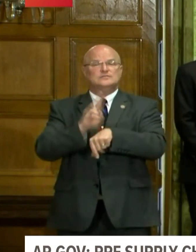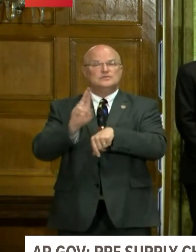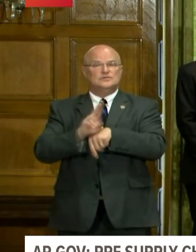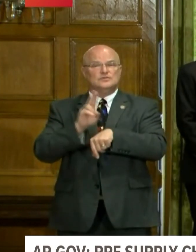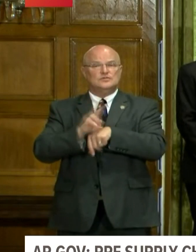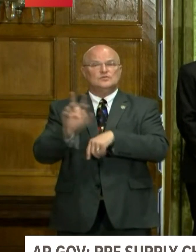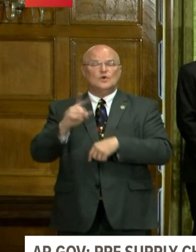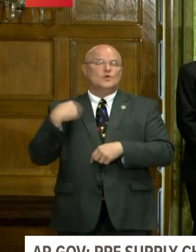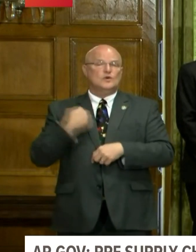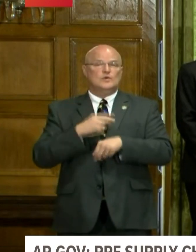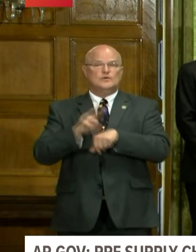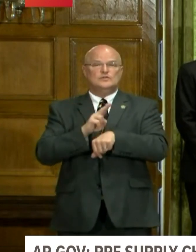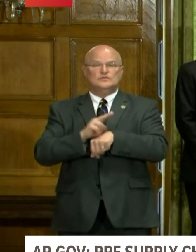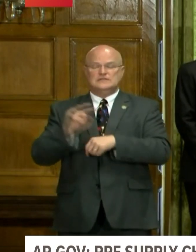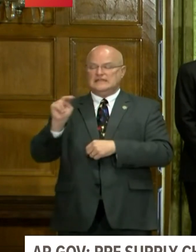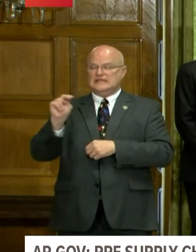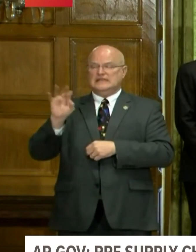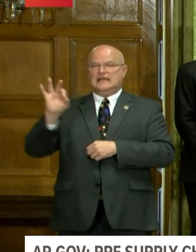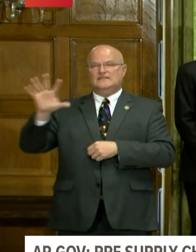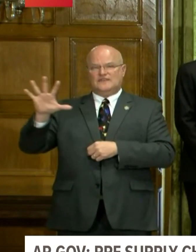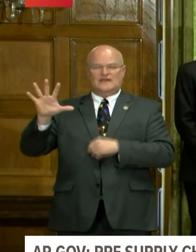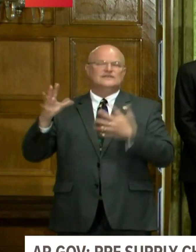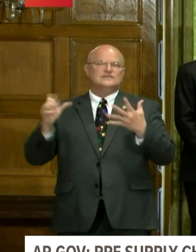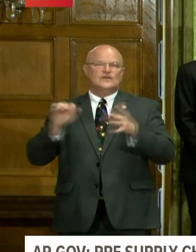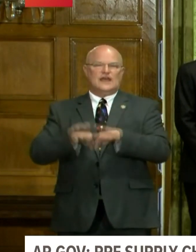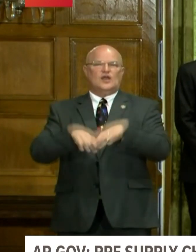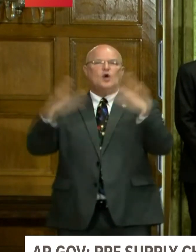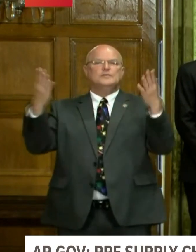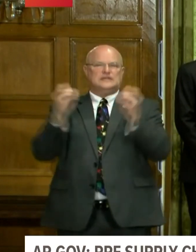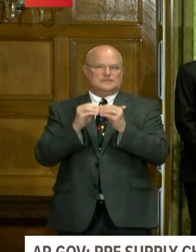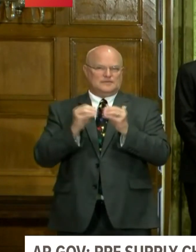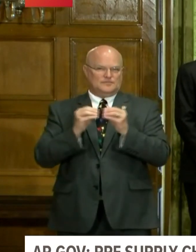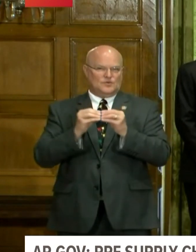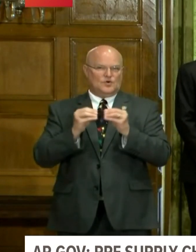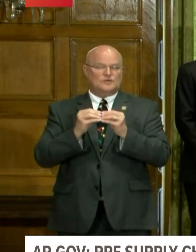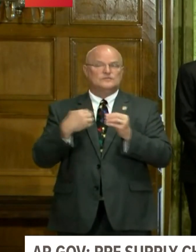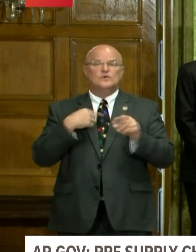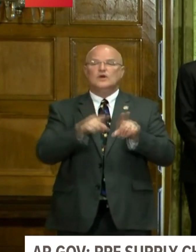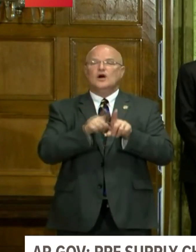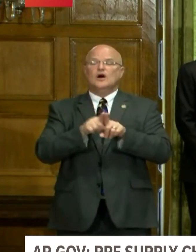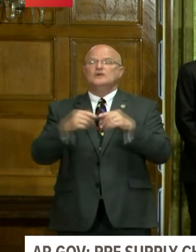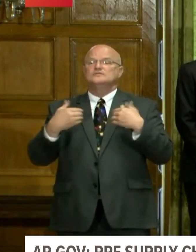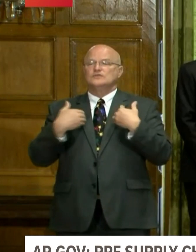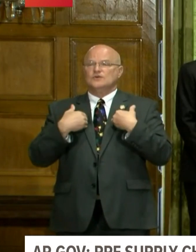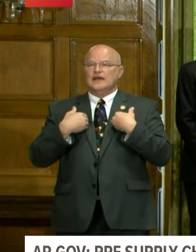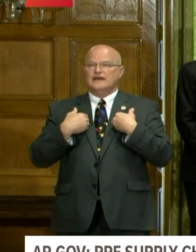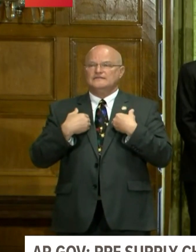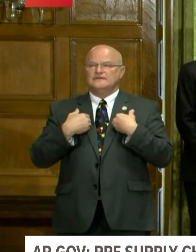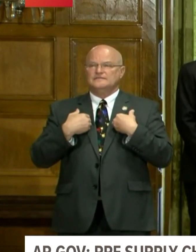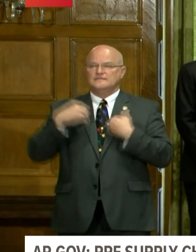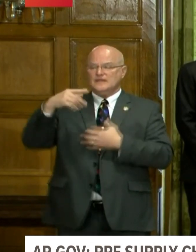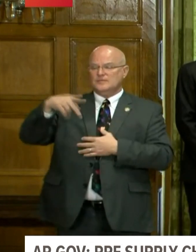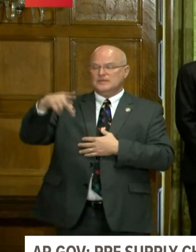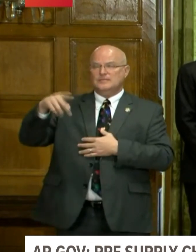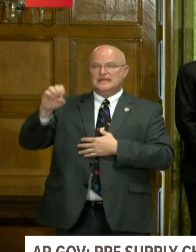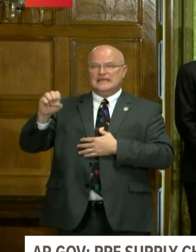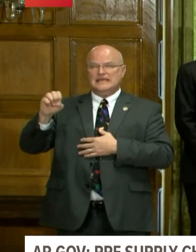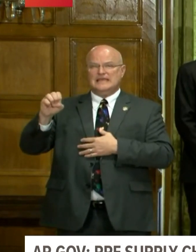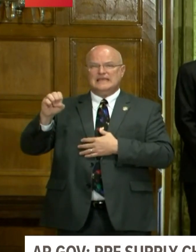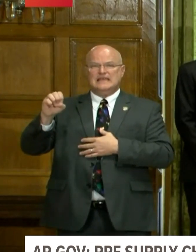used where we would use an N95 mask, so that opens it up a little bit. We also have a